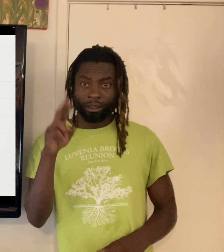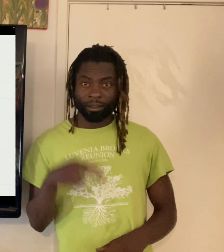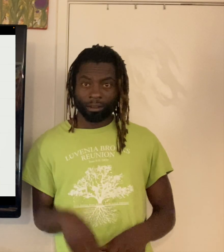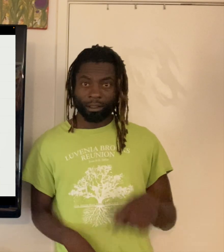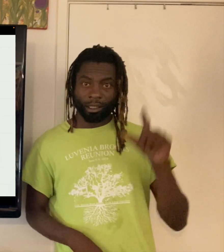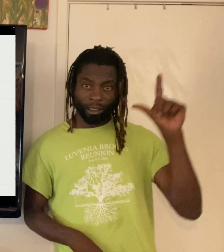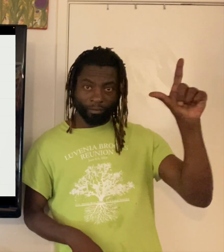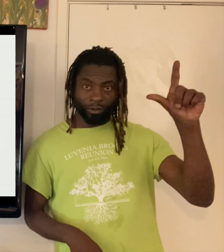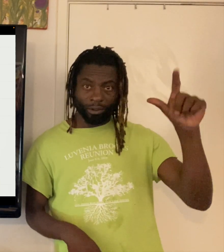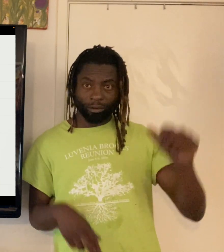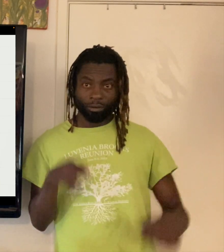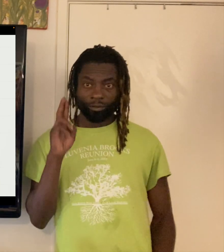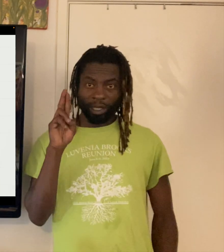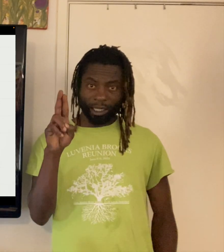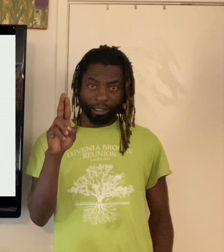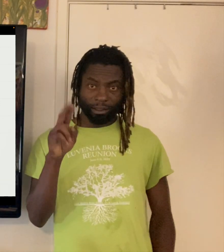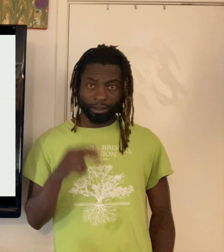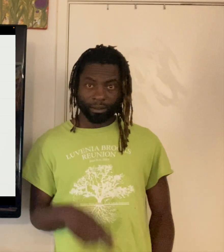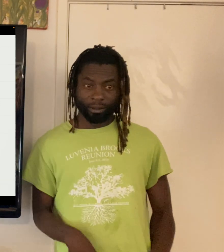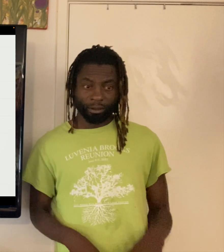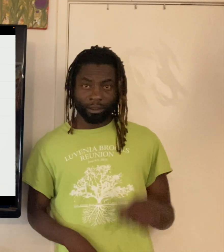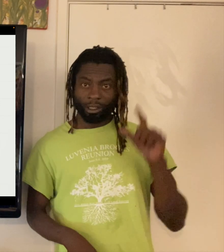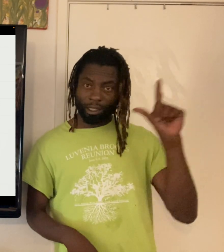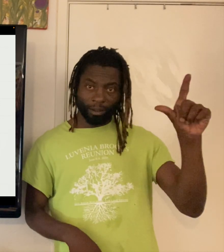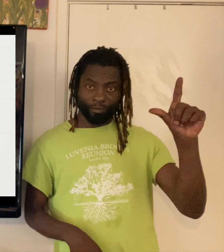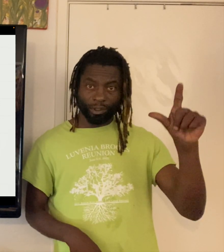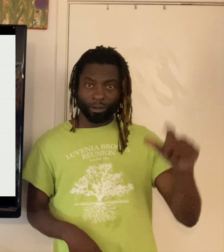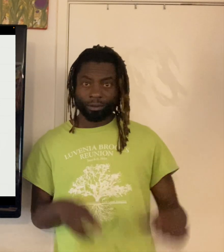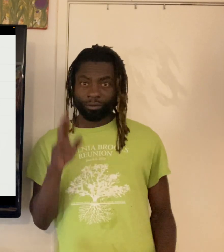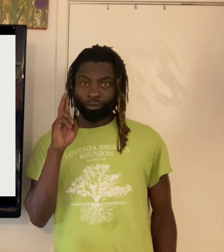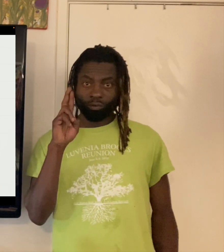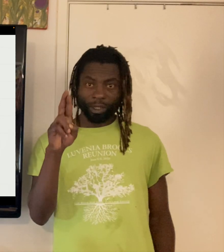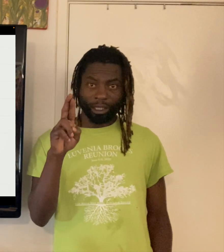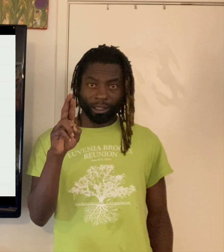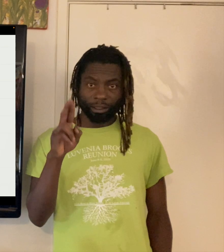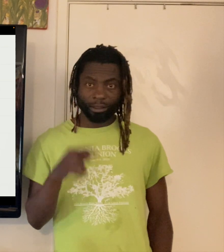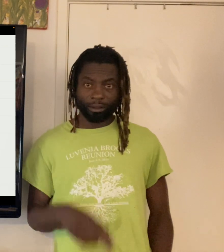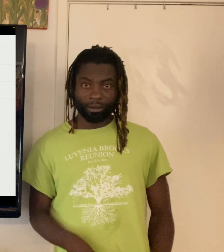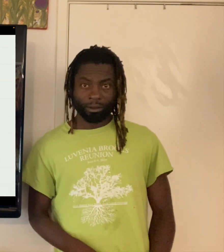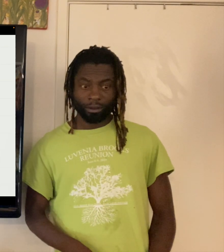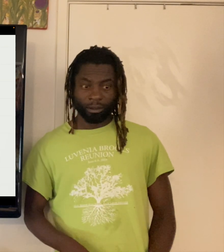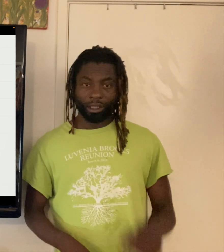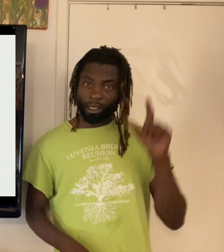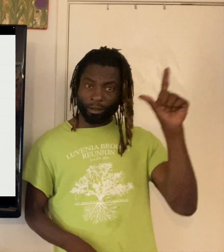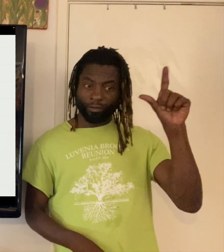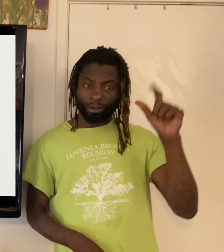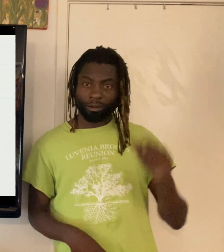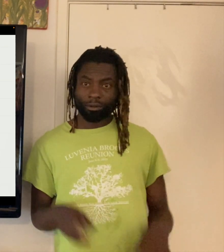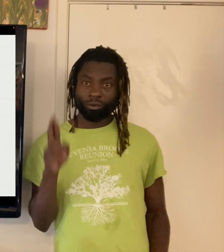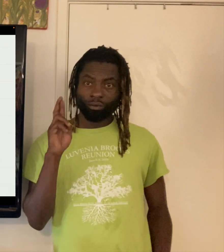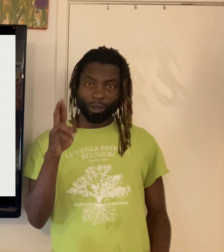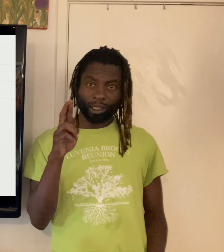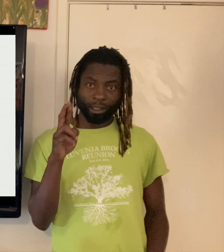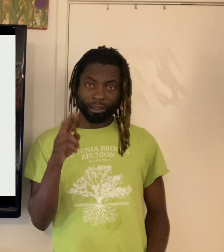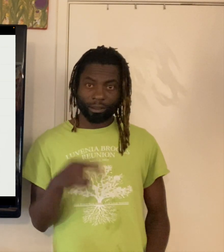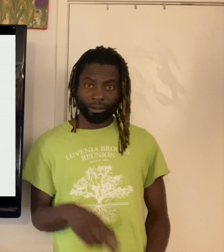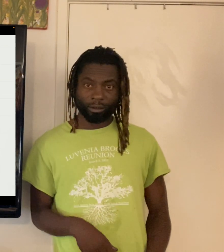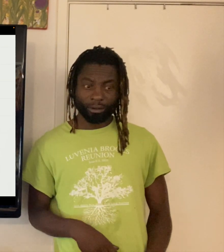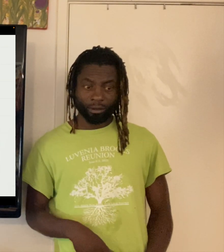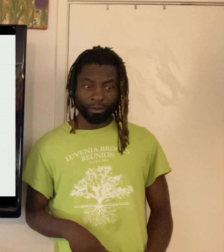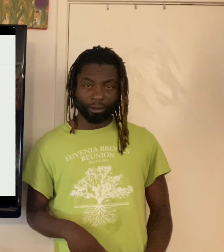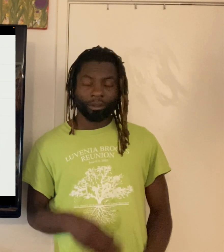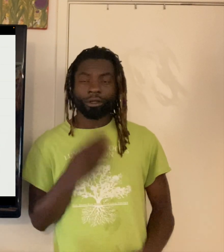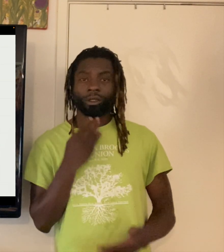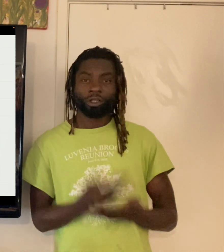right. Left, right. Left, right. Left,